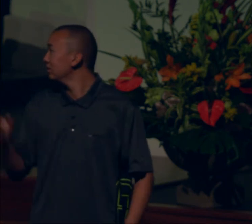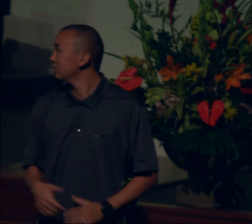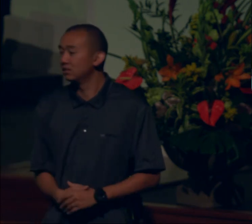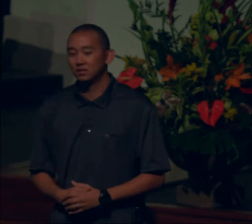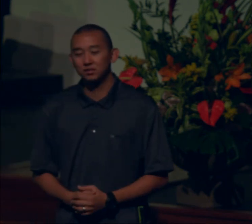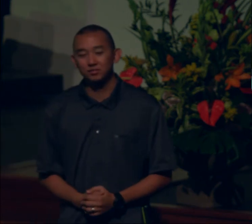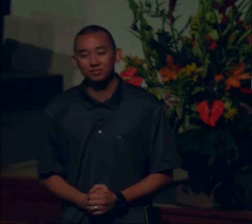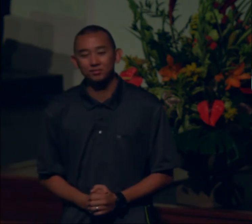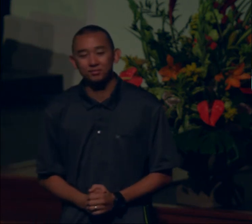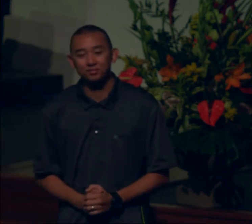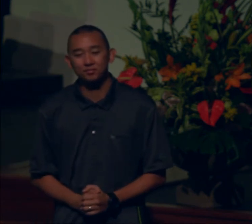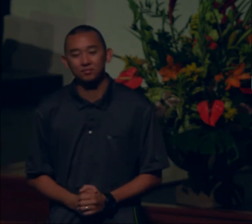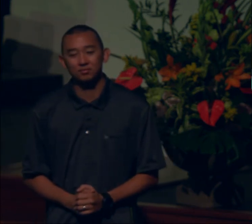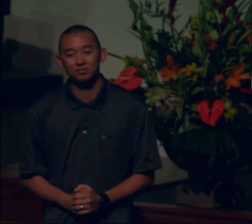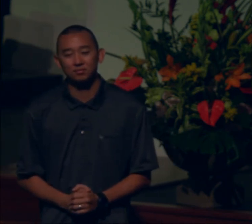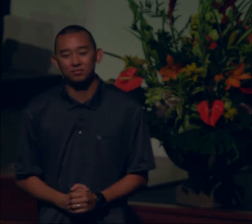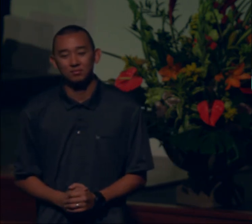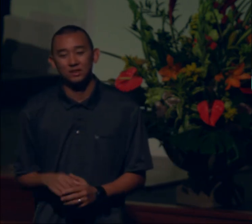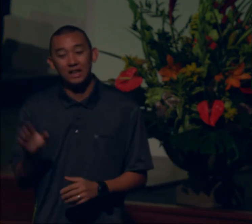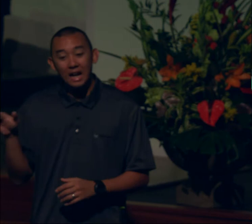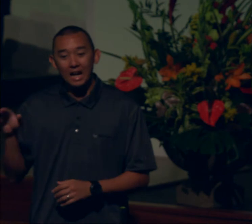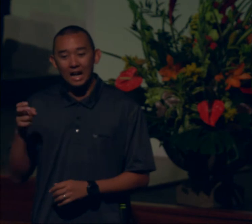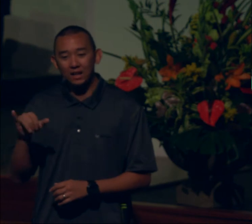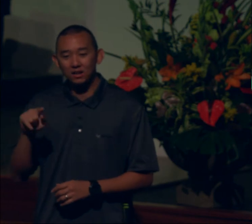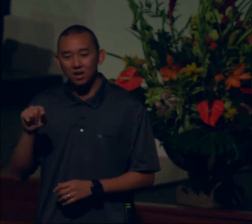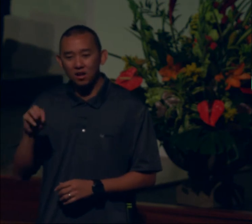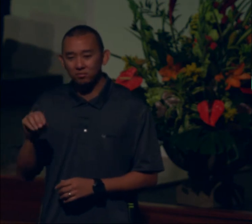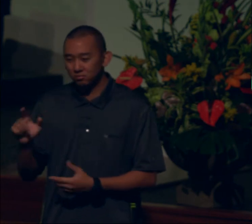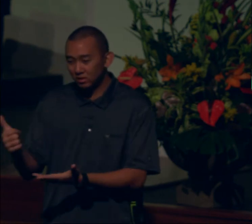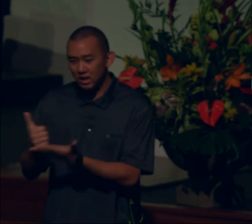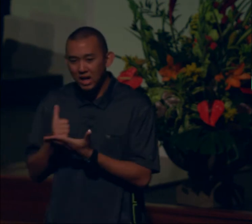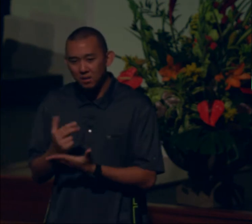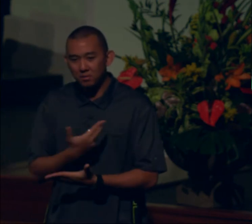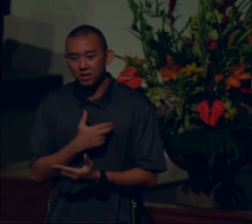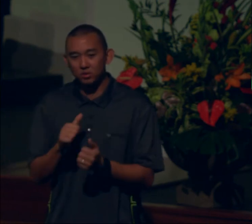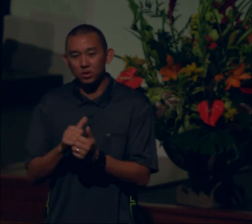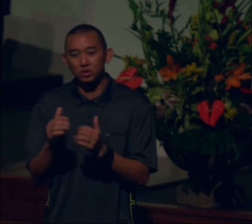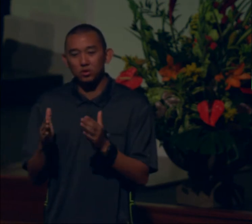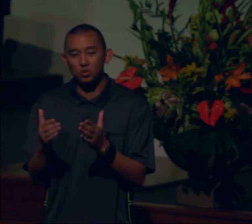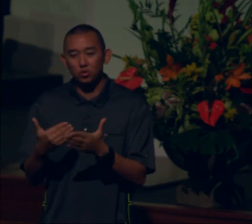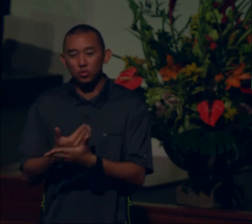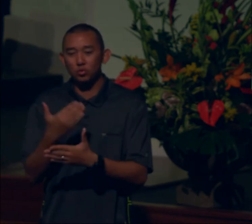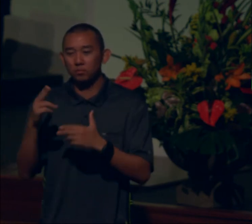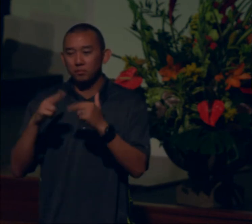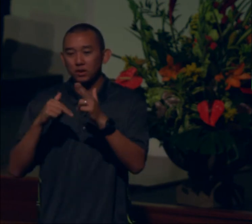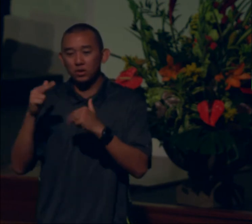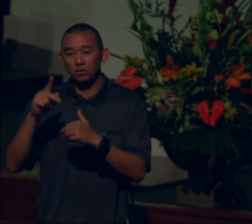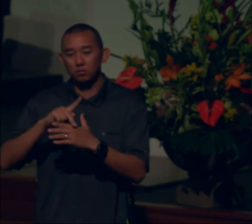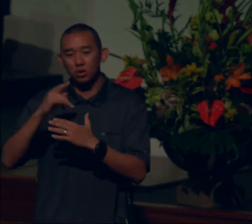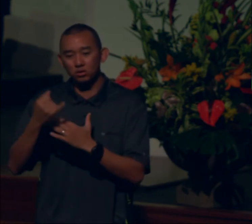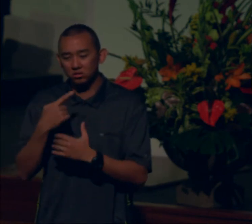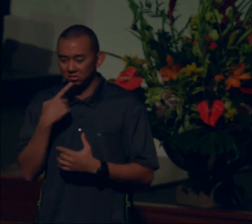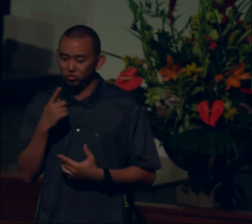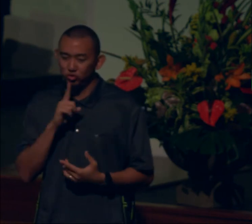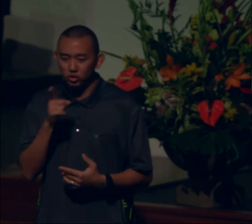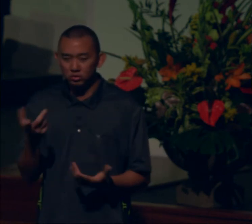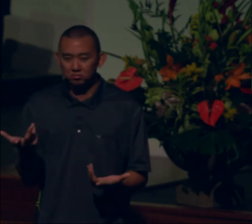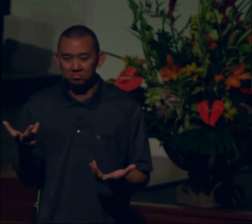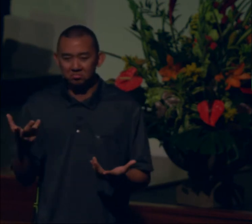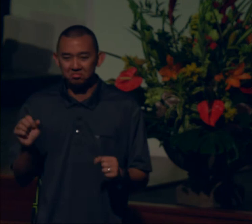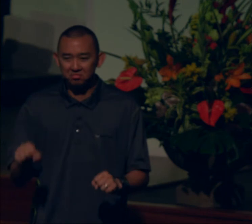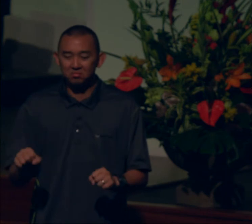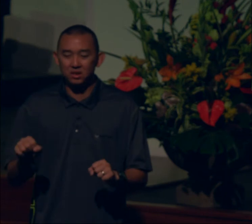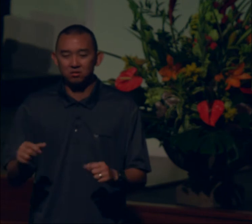And then we said, hey, Tom, can you help us launch this building campaign? And he did, a very excellent job. Remember, in that initial